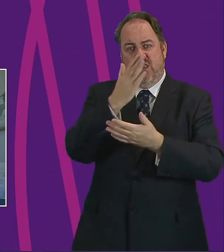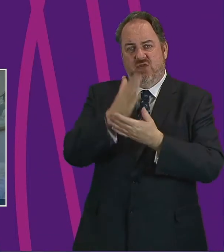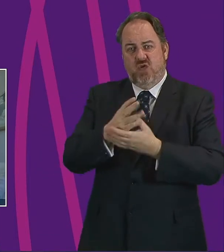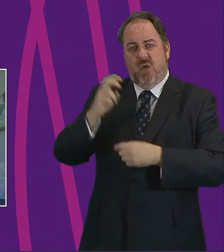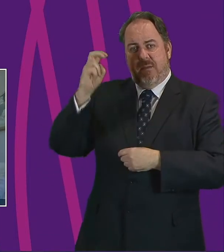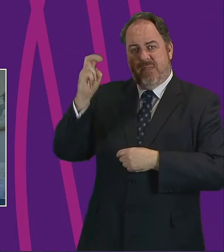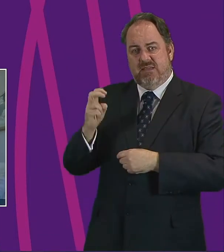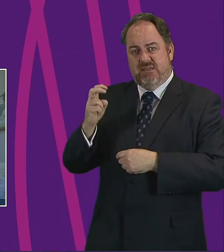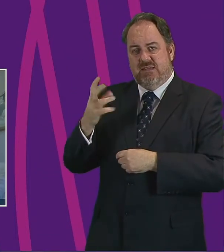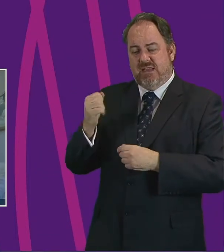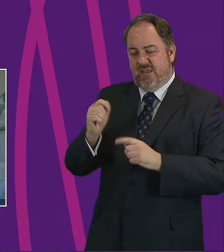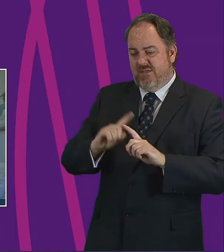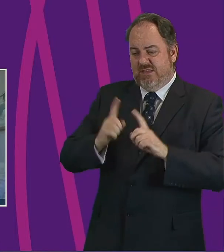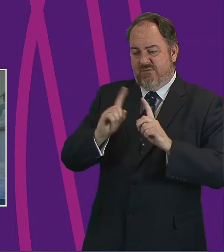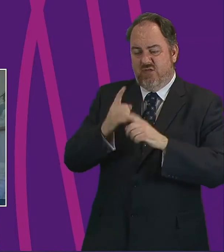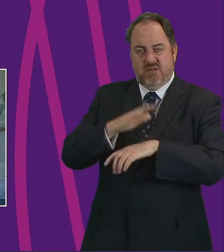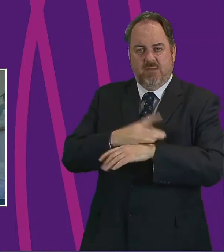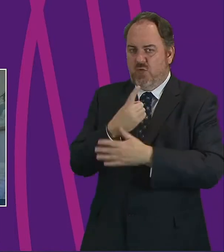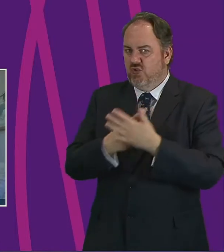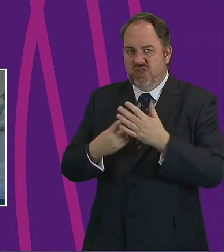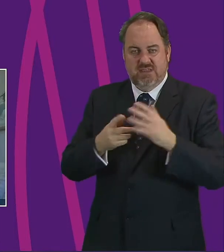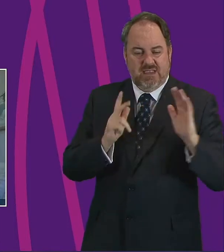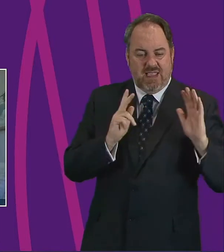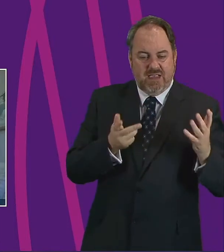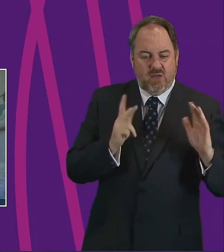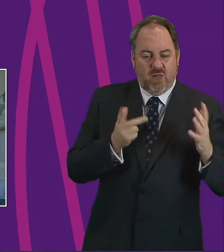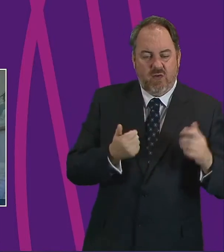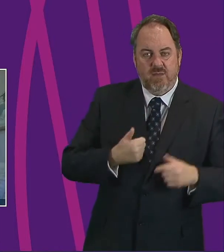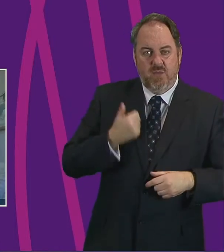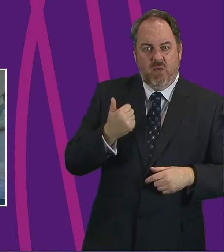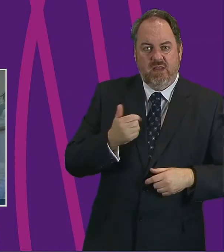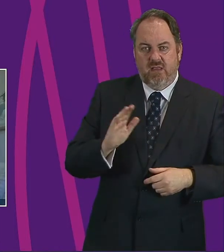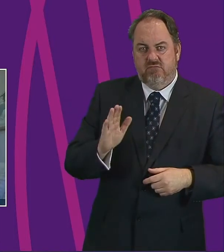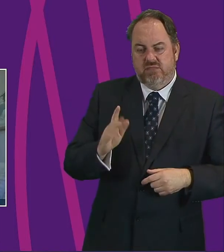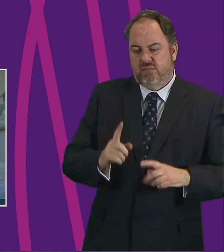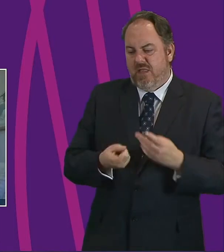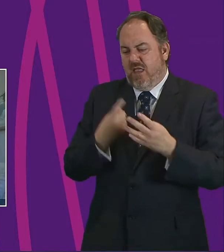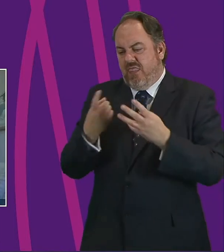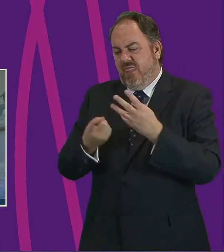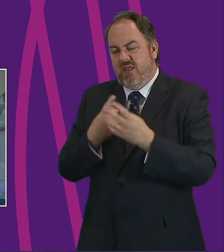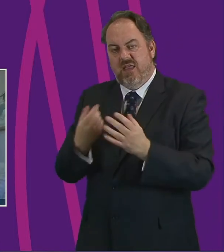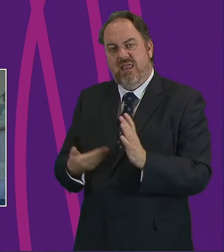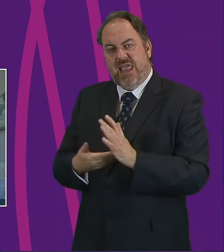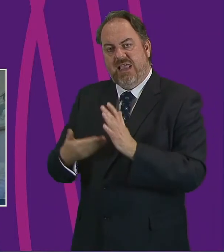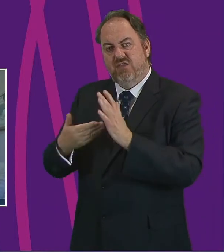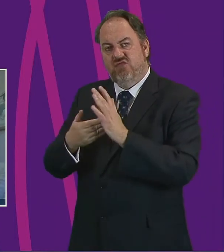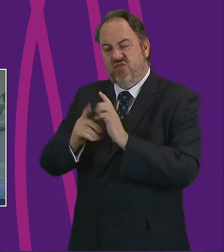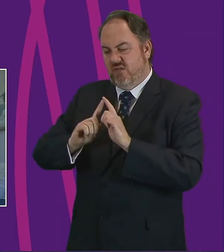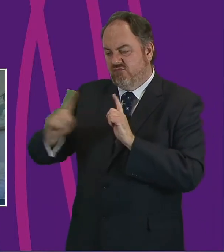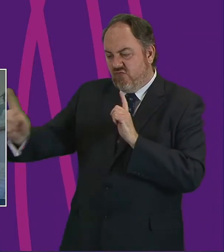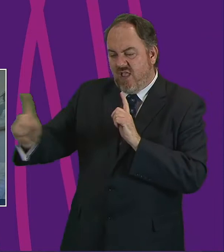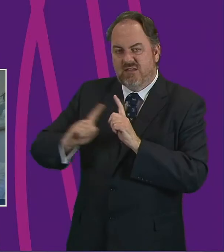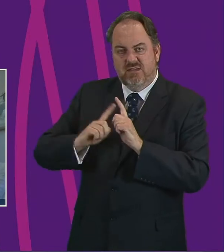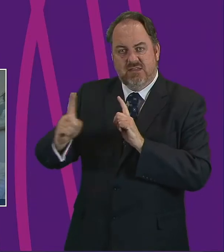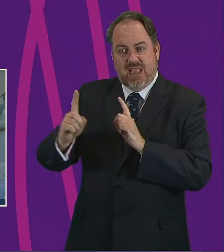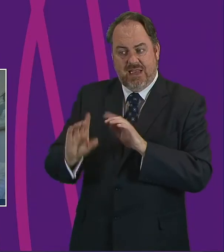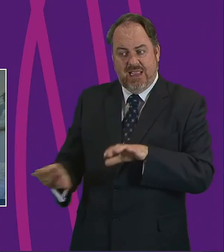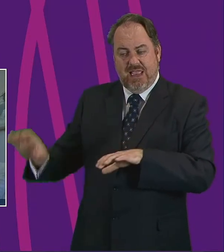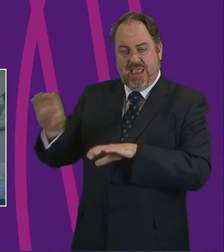shift service, observing social distancing, which would involve additional journeys and may need additional